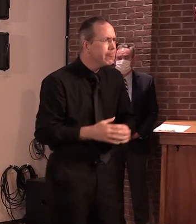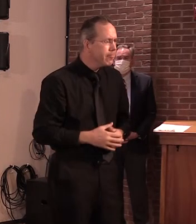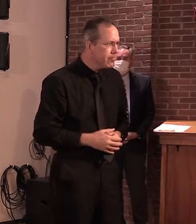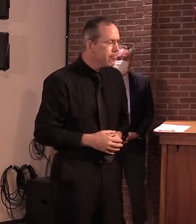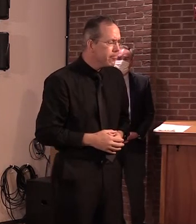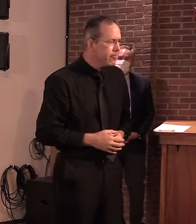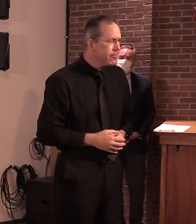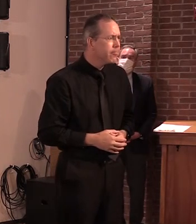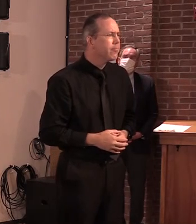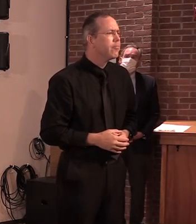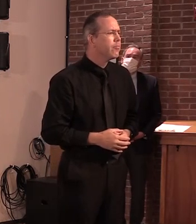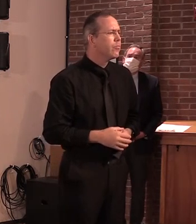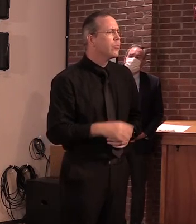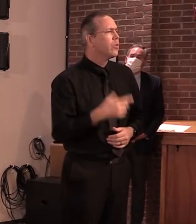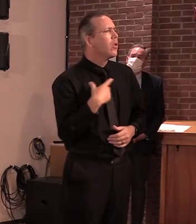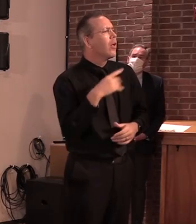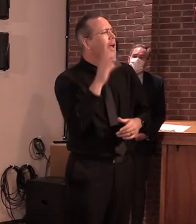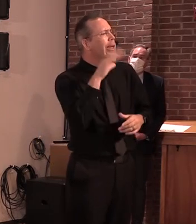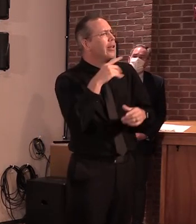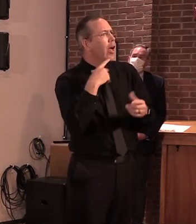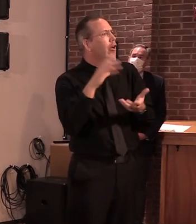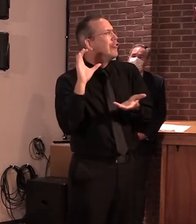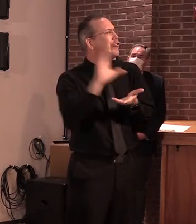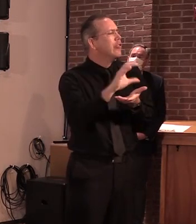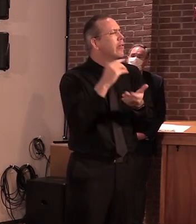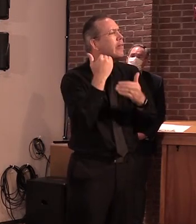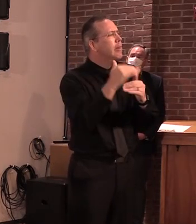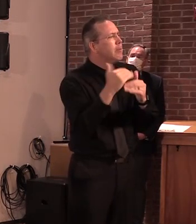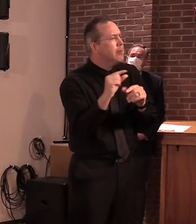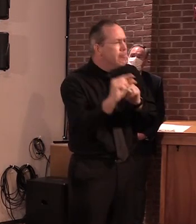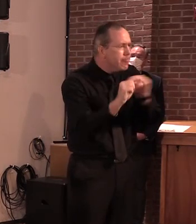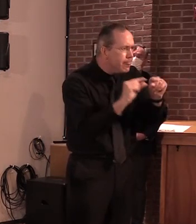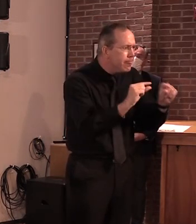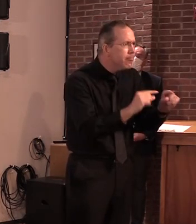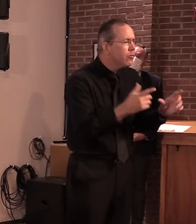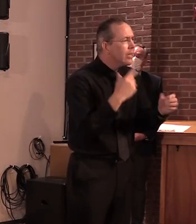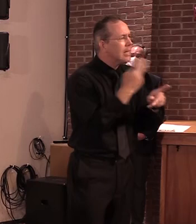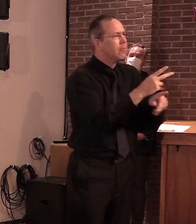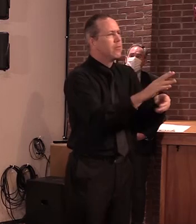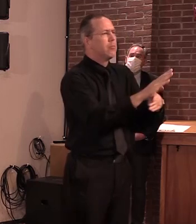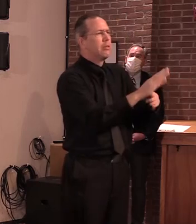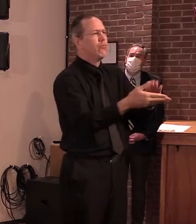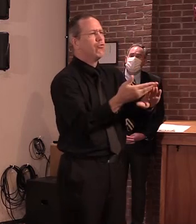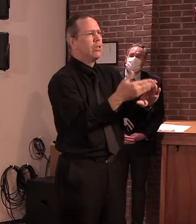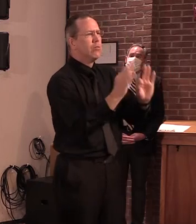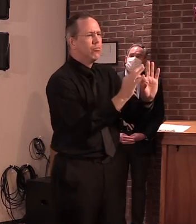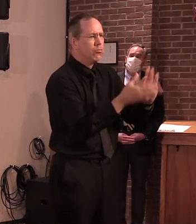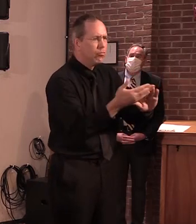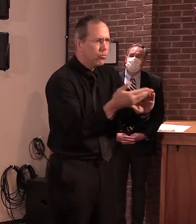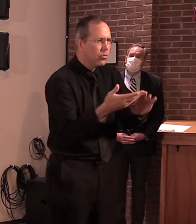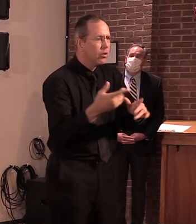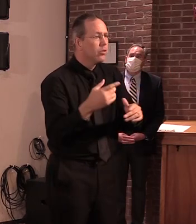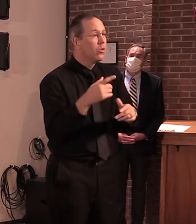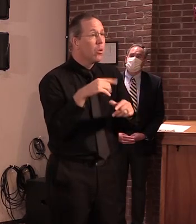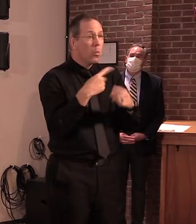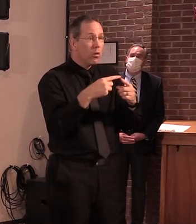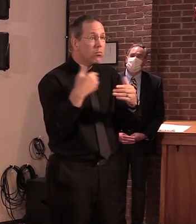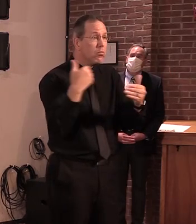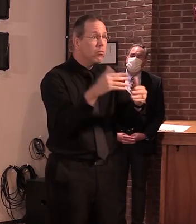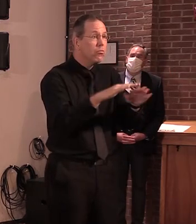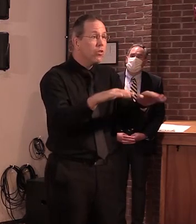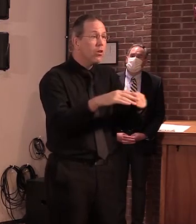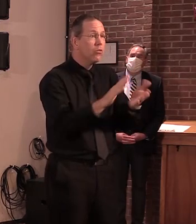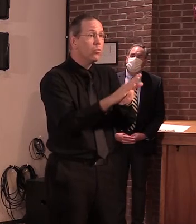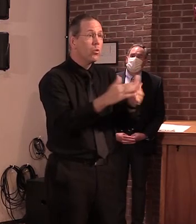pandemic, but kept the infrastructure going. And now with the reopenings, as we reopen the economy, as